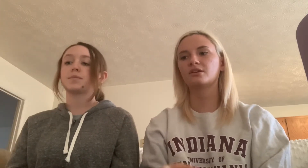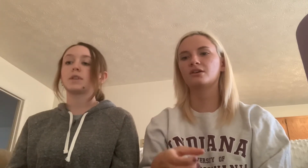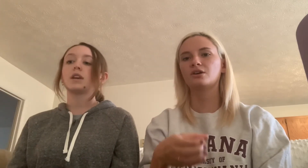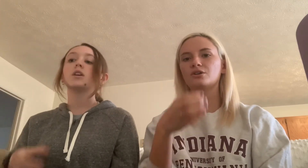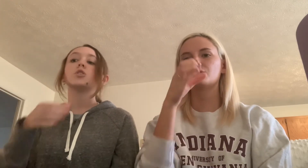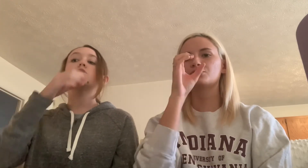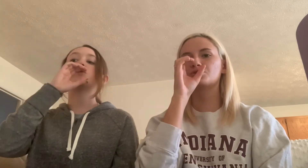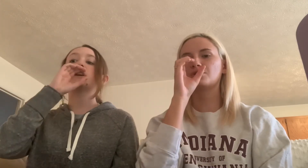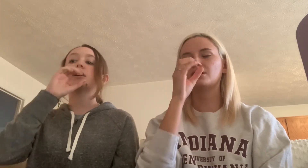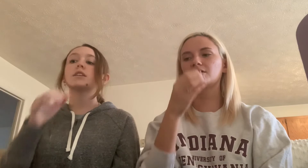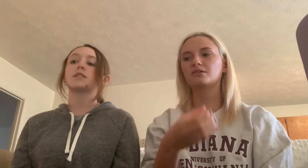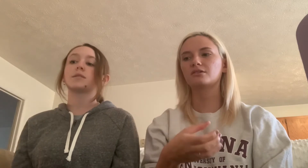Drink,